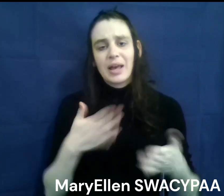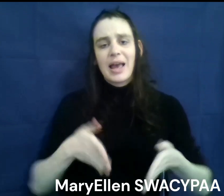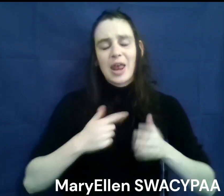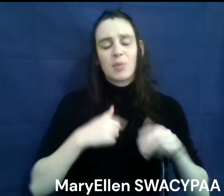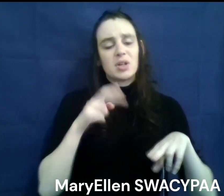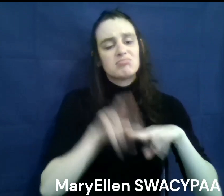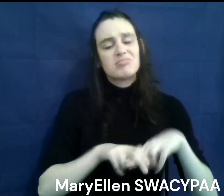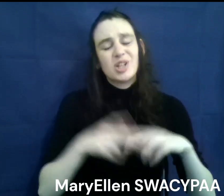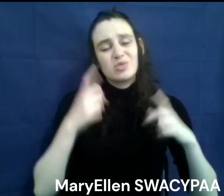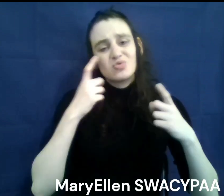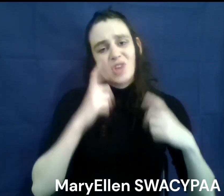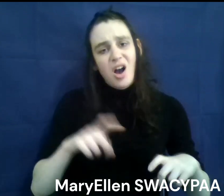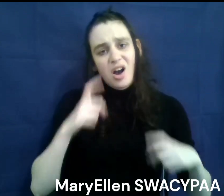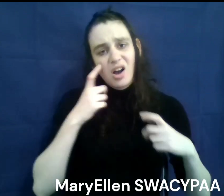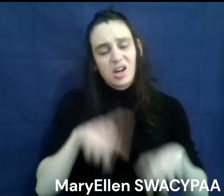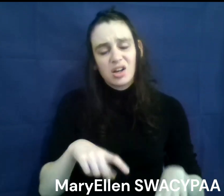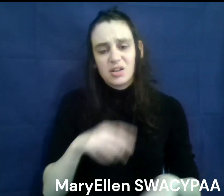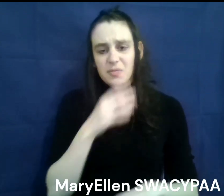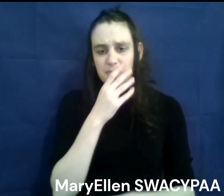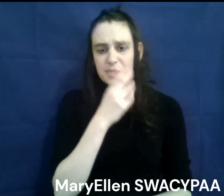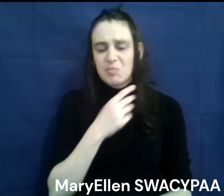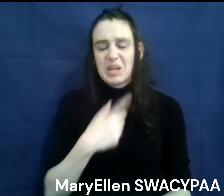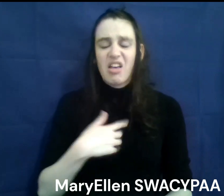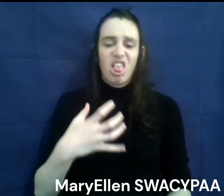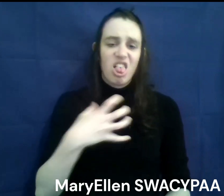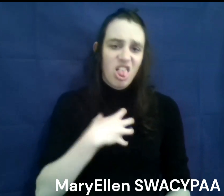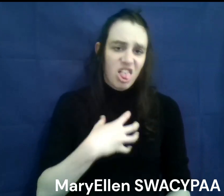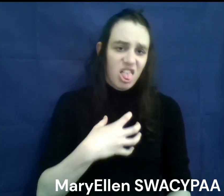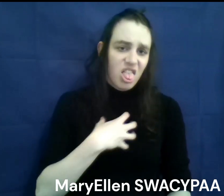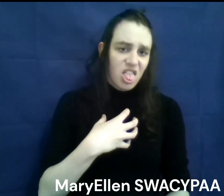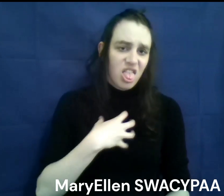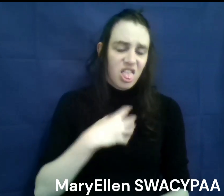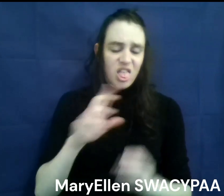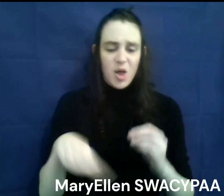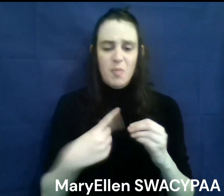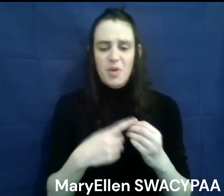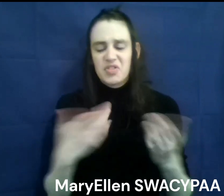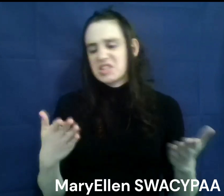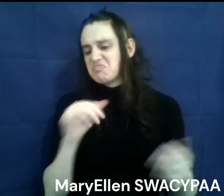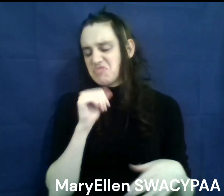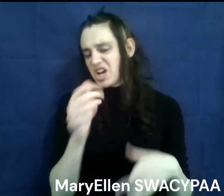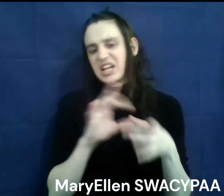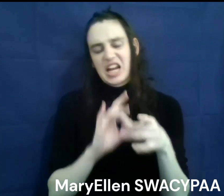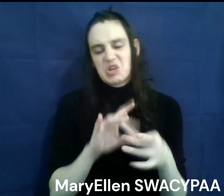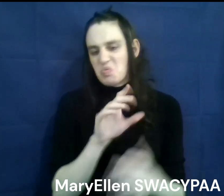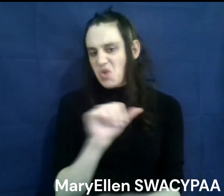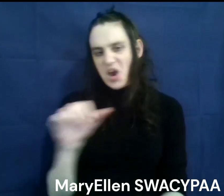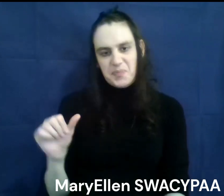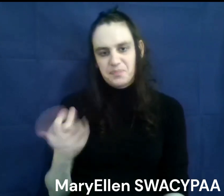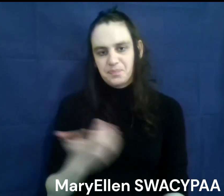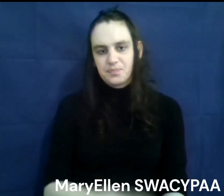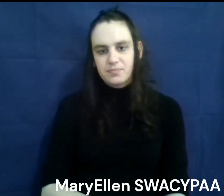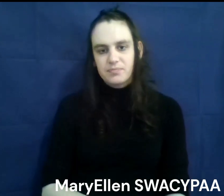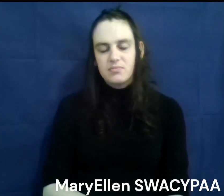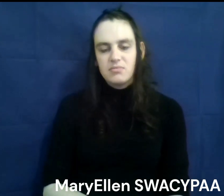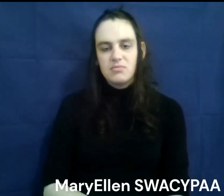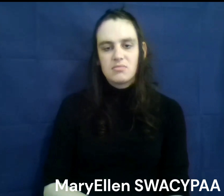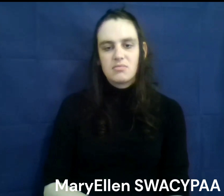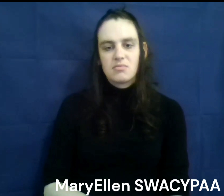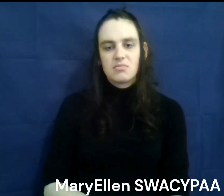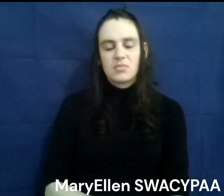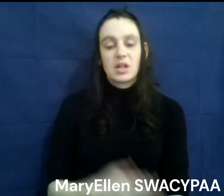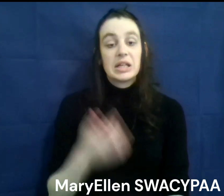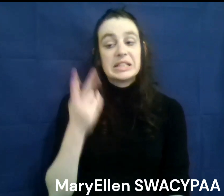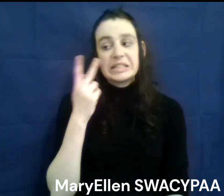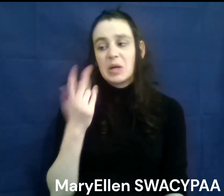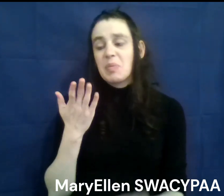and probably complain about things that had nothing to do with AA. And you all may have seen what my part was in it, but you